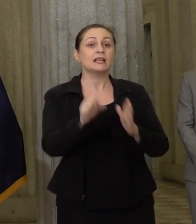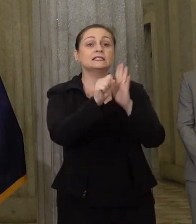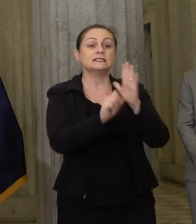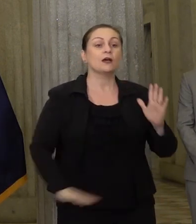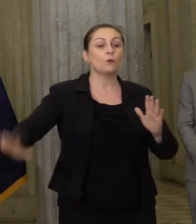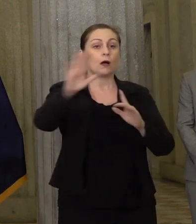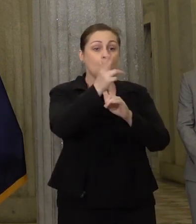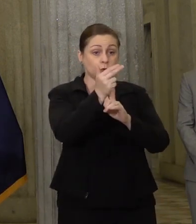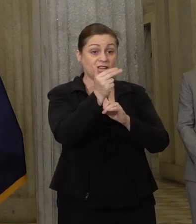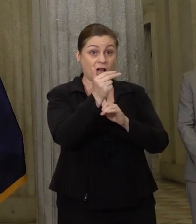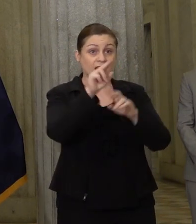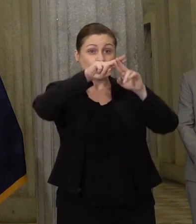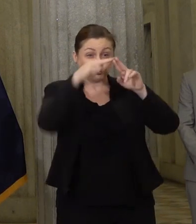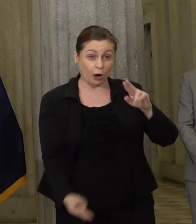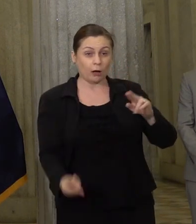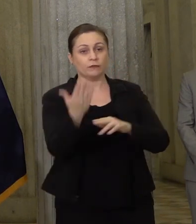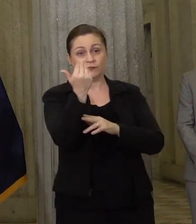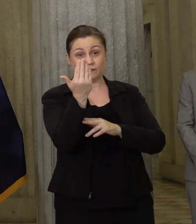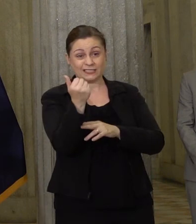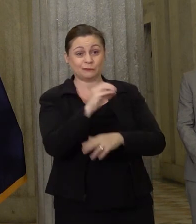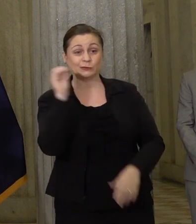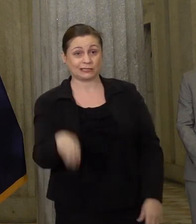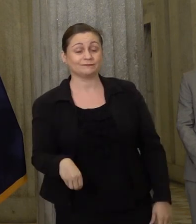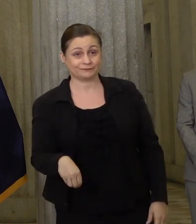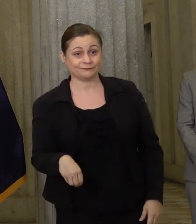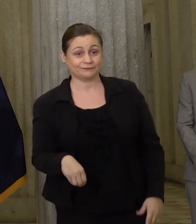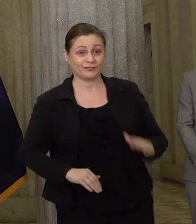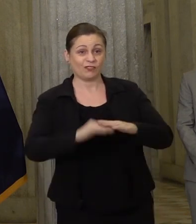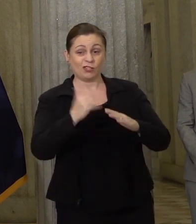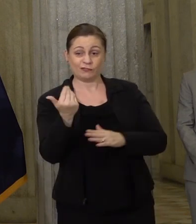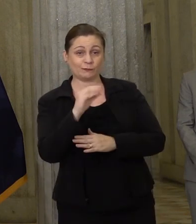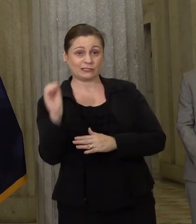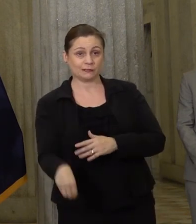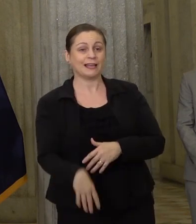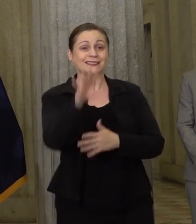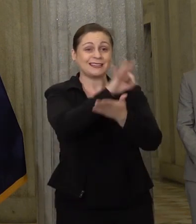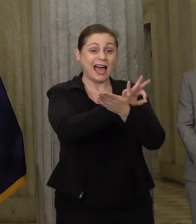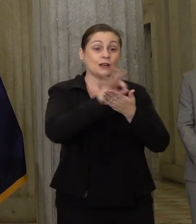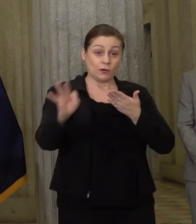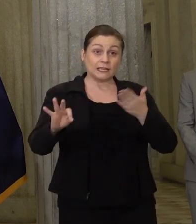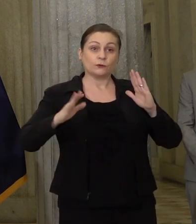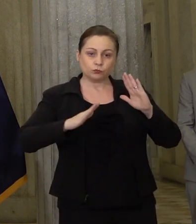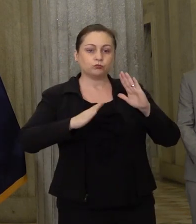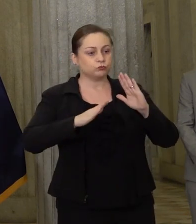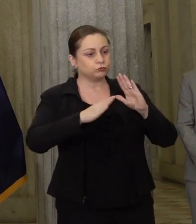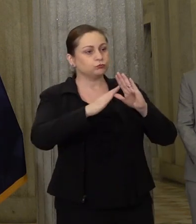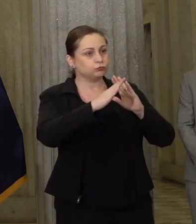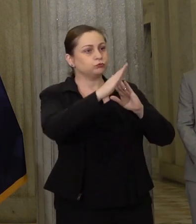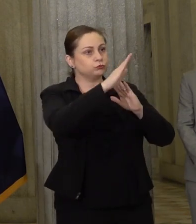Statewide hotel occupancy dropped to around 15% in mid-April. We saw 9 consecutive weeks of growth after that, up